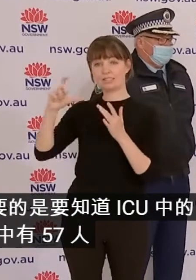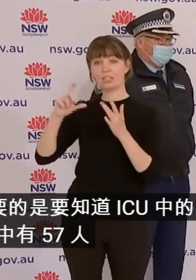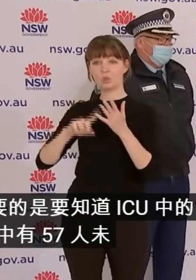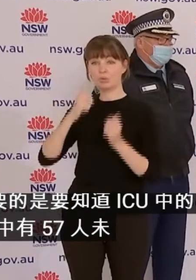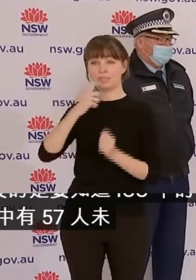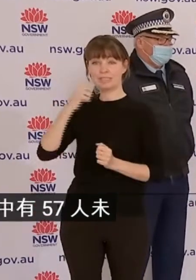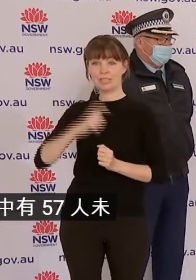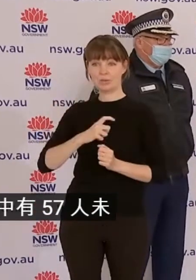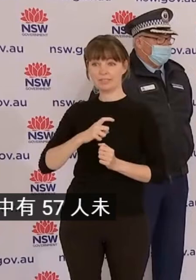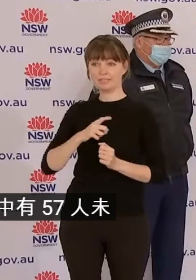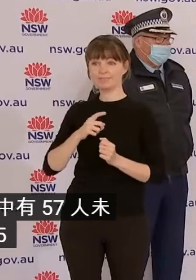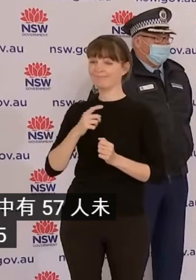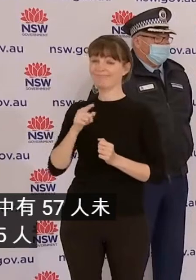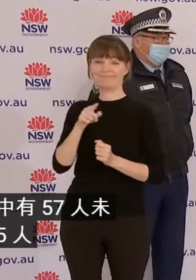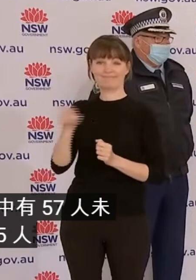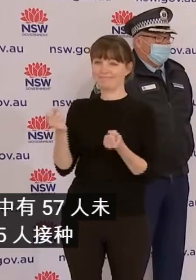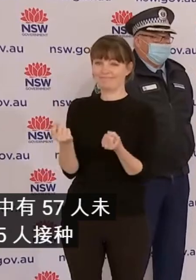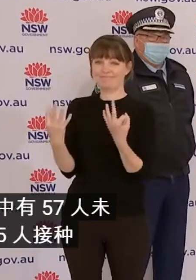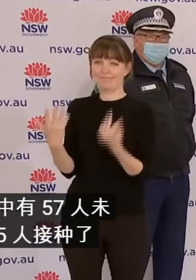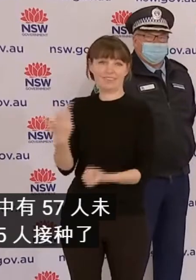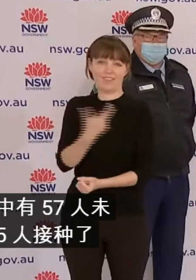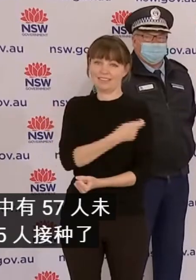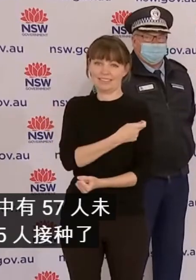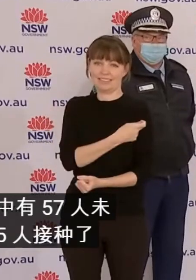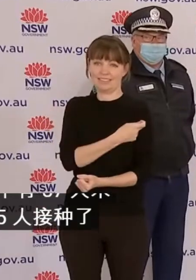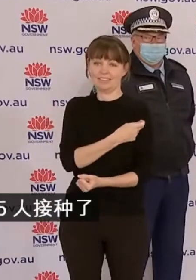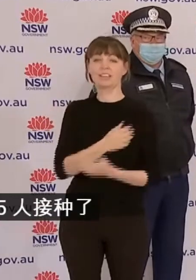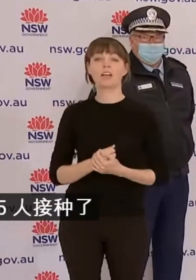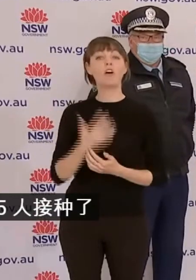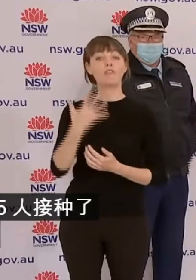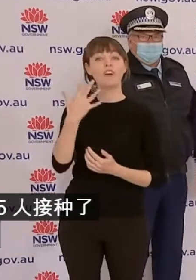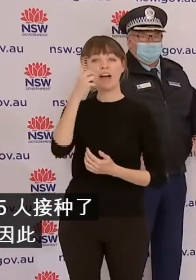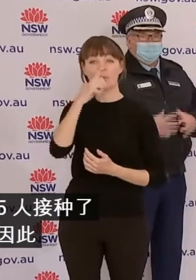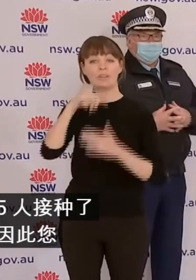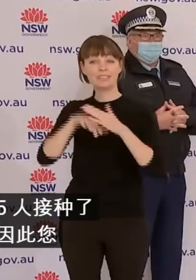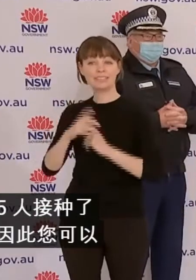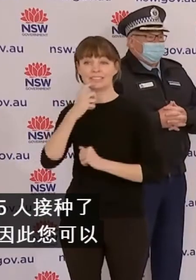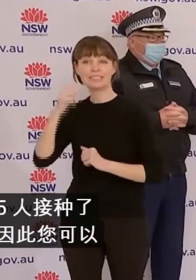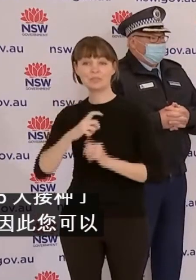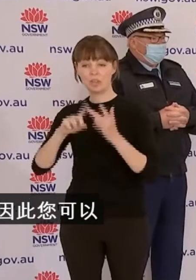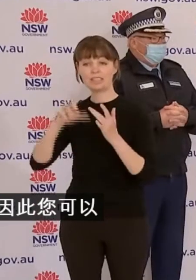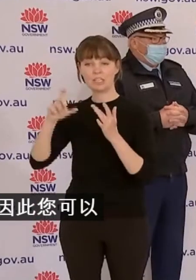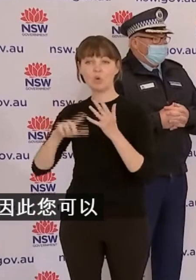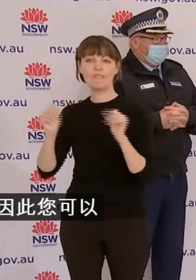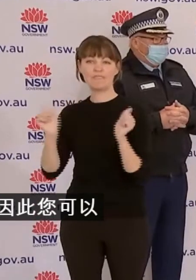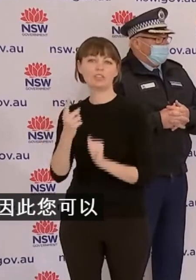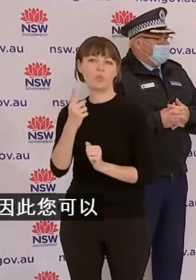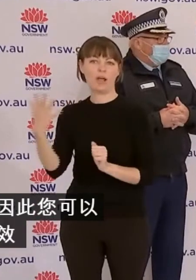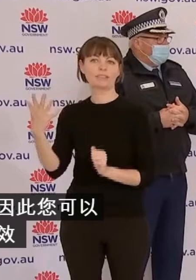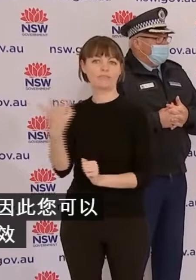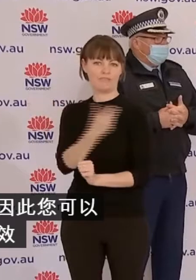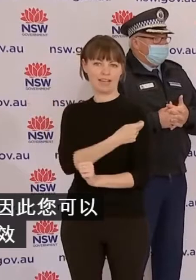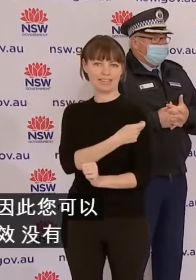62 are not vaccinated, and 5 people have received 1 dose of the vaccine. So you can see that the vaccine